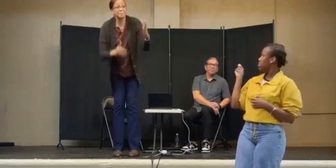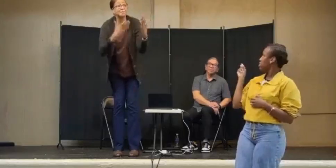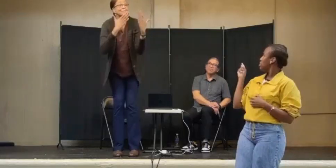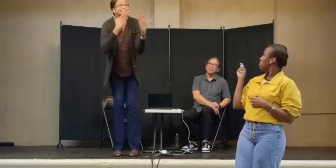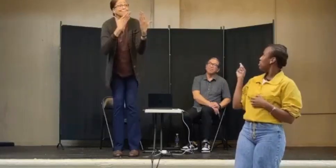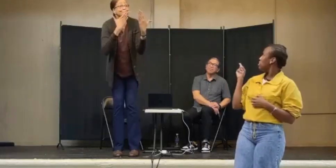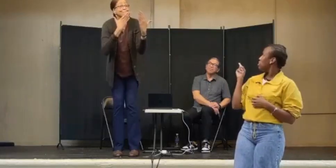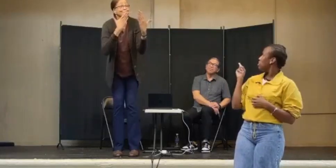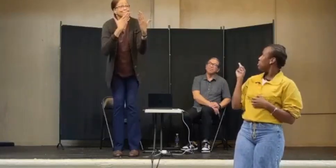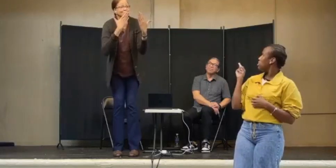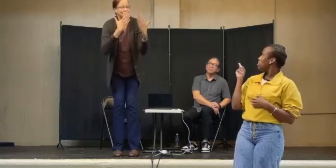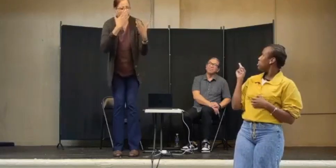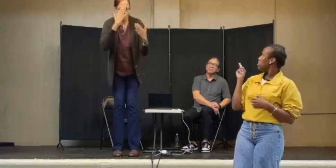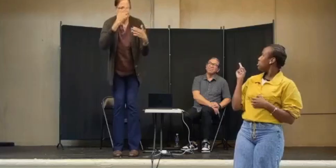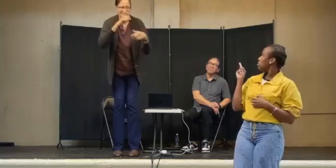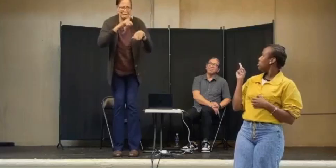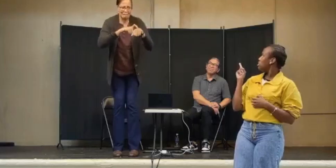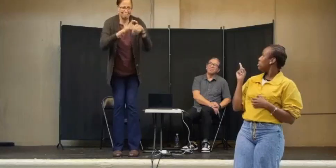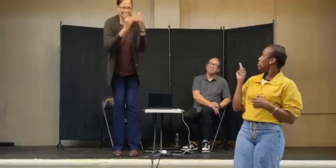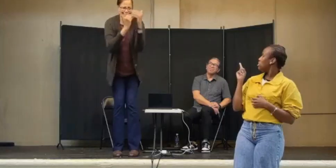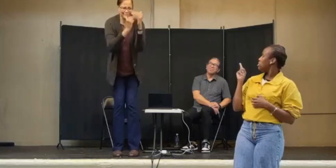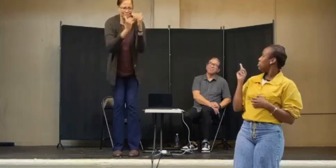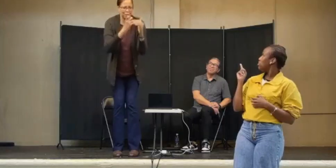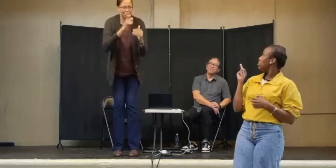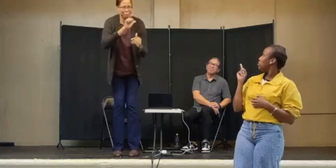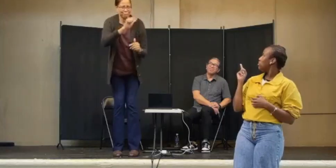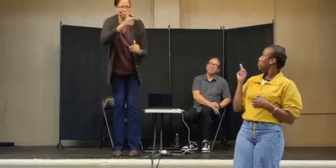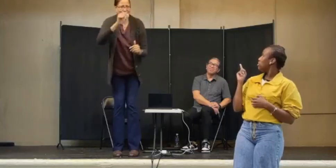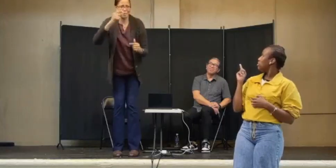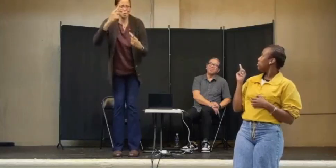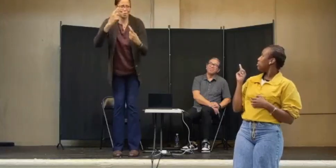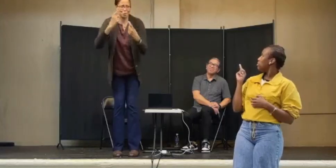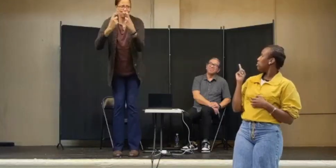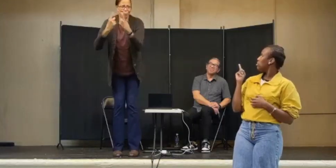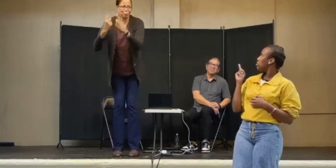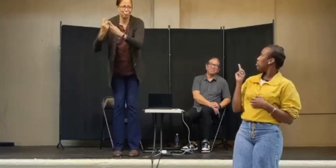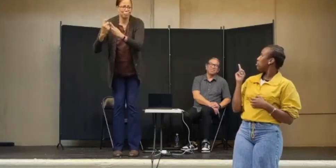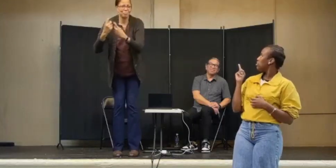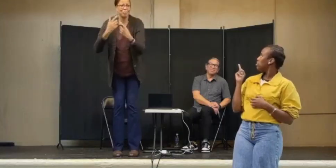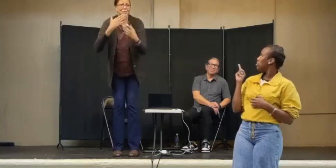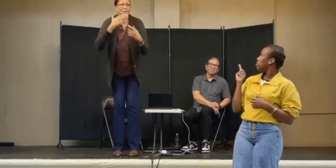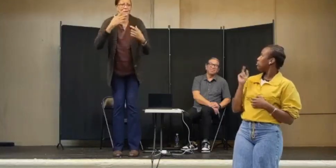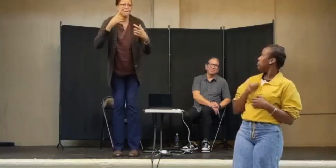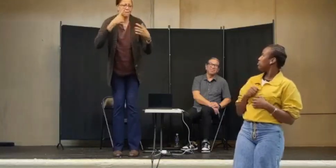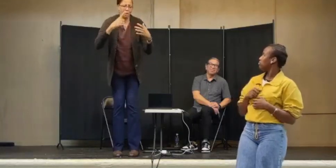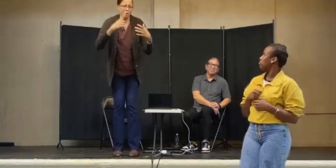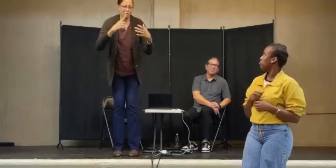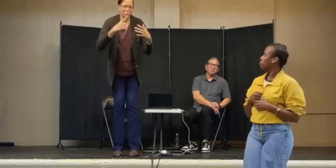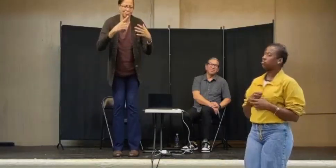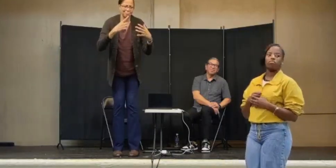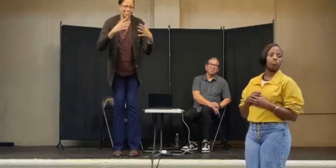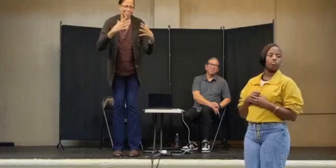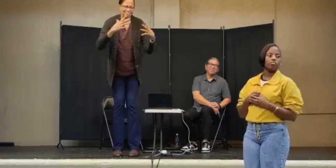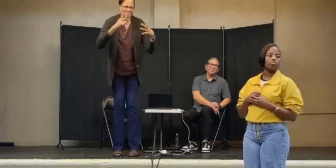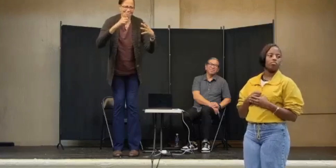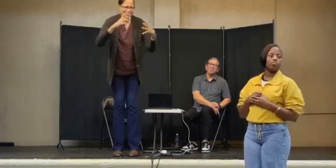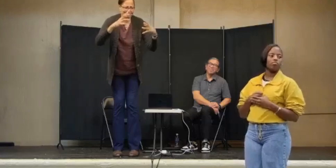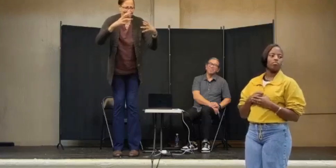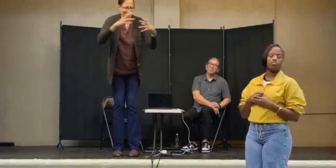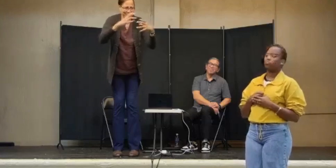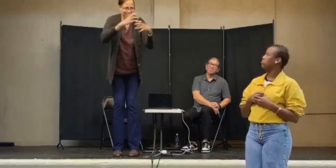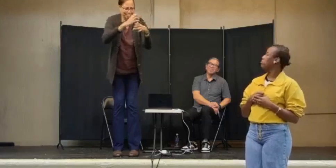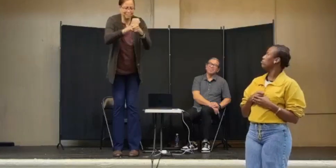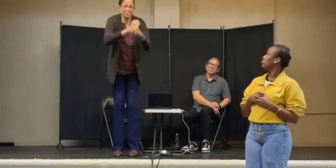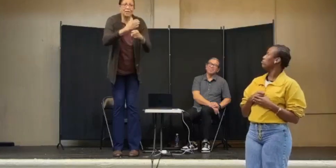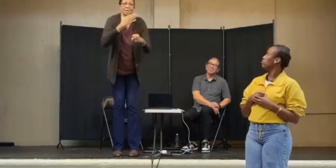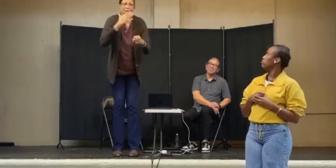Hold on just a moment here. Thank you so much. Time is very limited, and we kind of want to go around with other questions in here. Thank you for opening